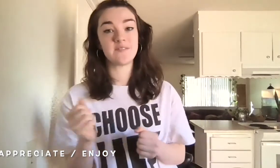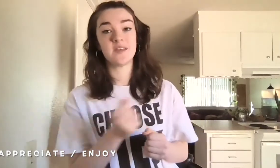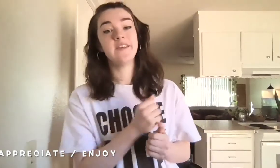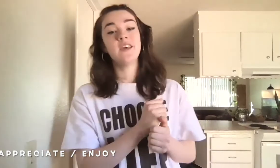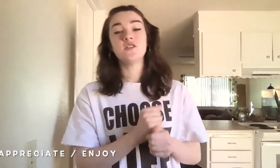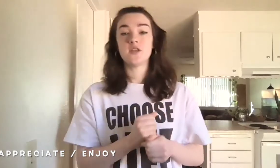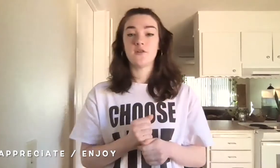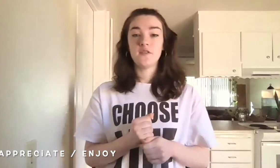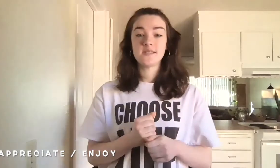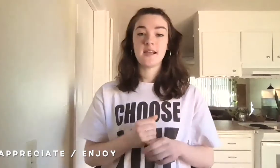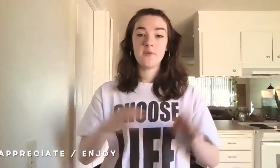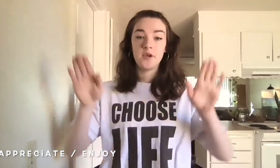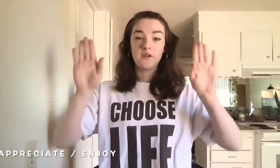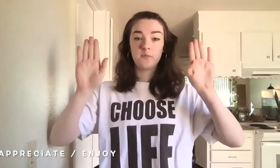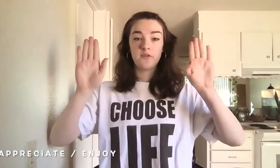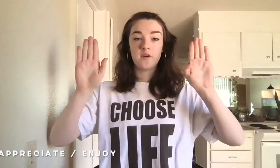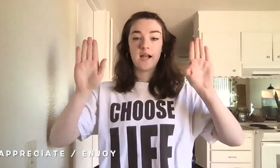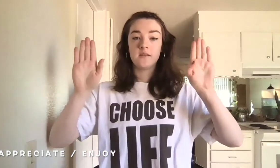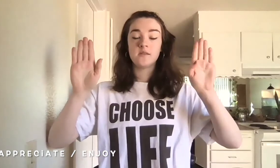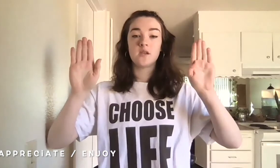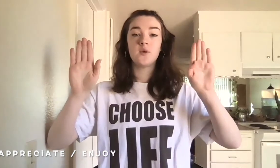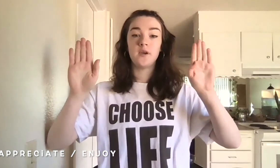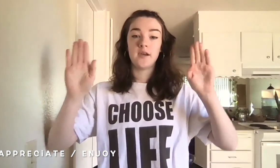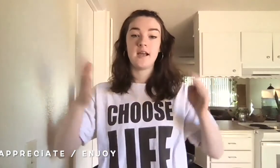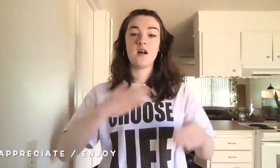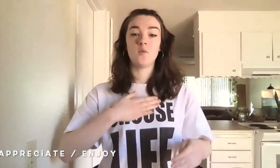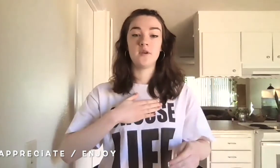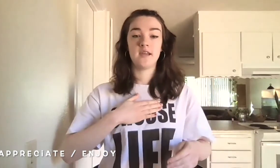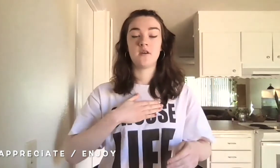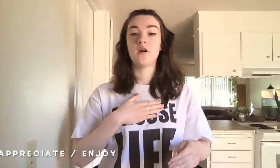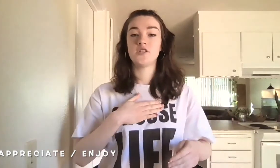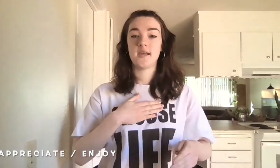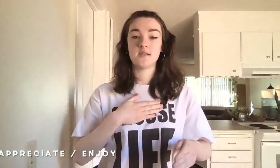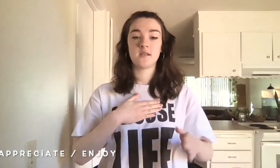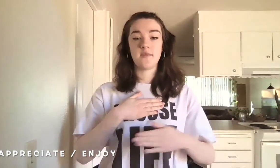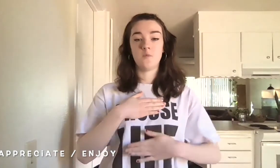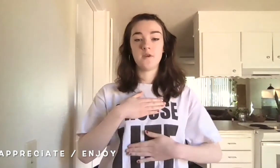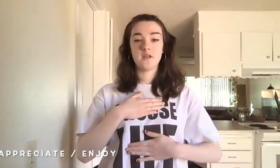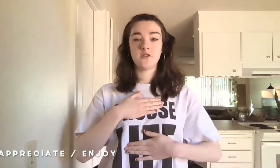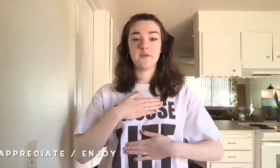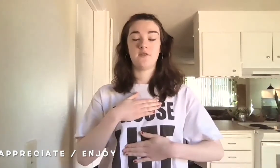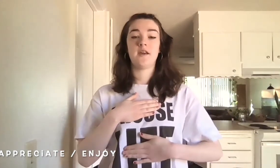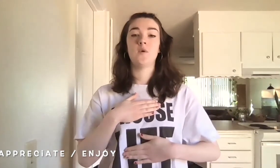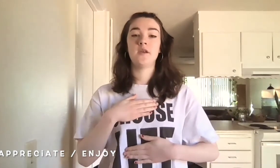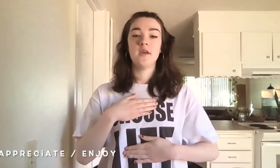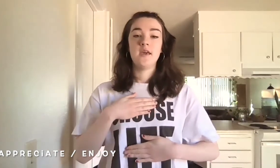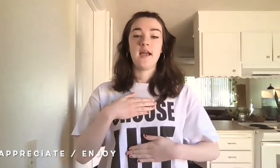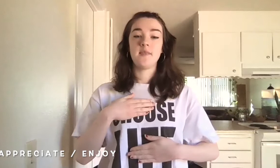Thanksgiving. So for this sign, we're going to use both of our hands. We're going to have one hand on our chest and then one hand just below that one. And then we're going to